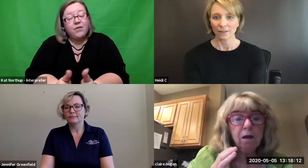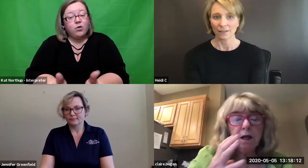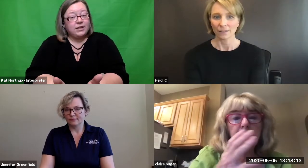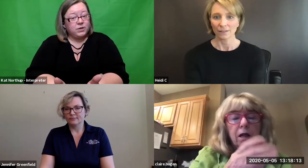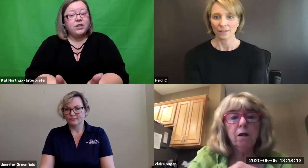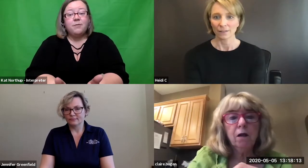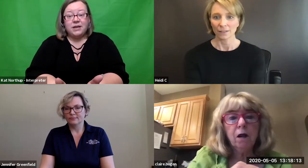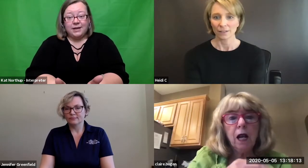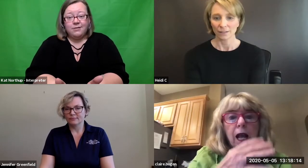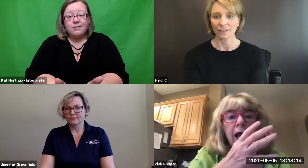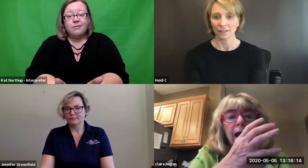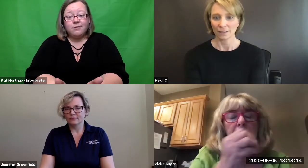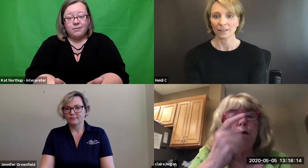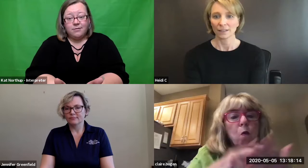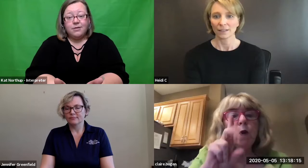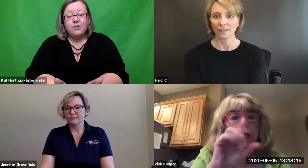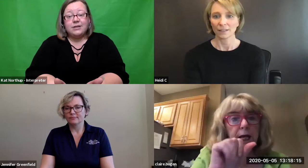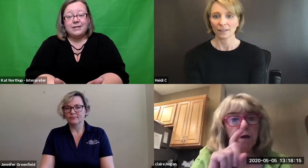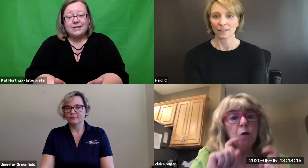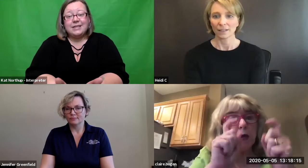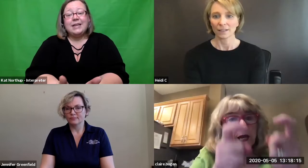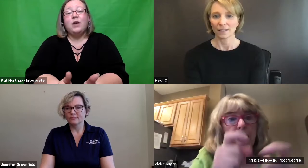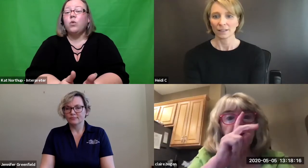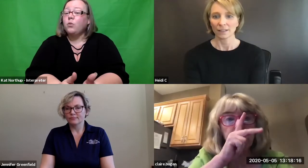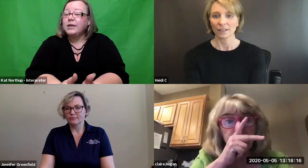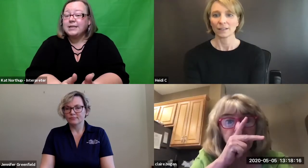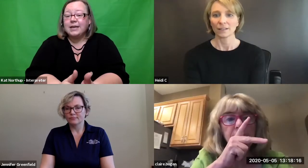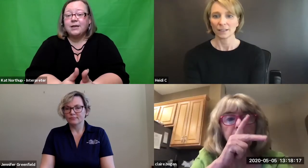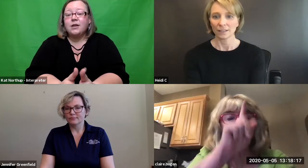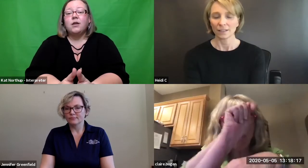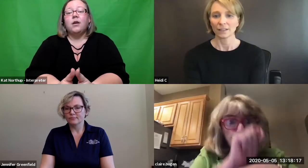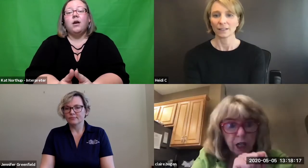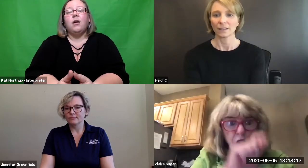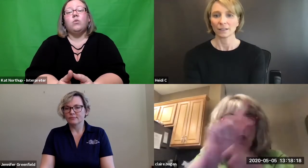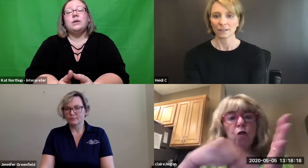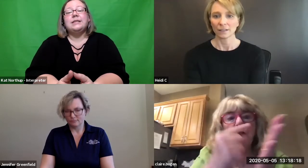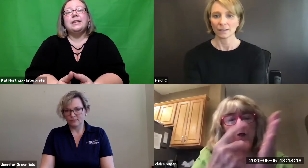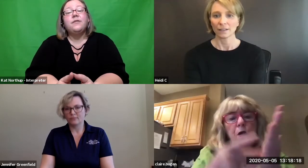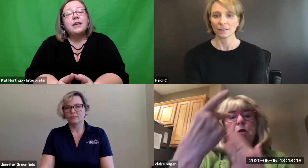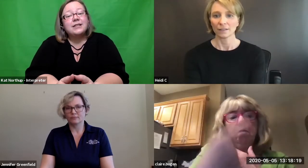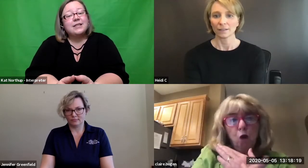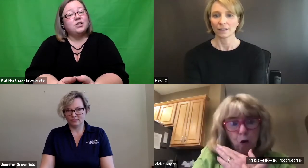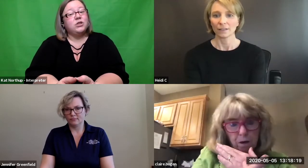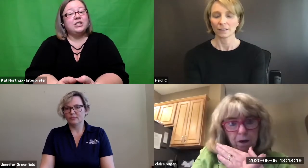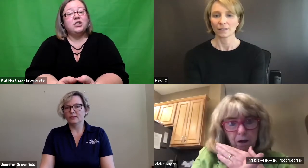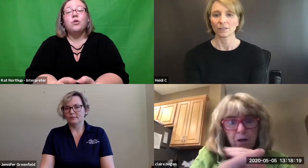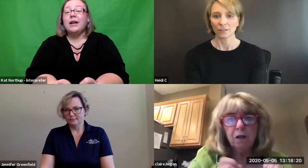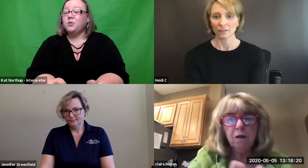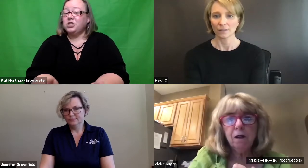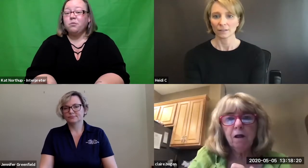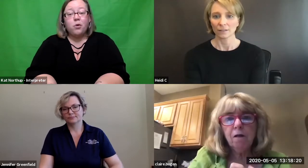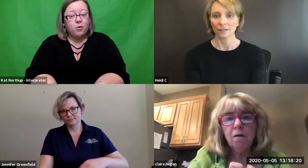we have a graduation committee here at CEASD, and what we did was give kids the